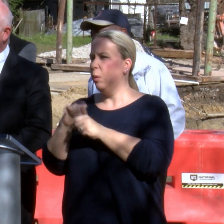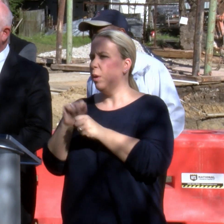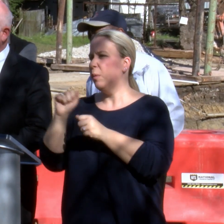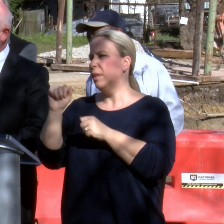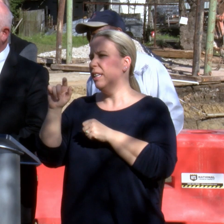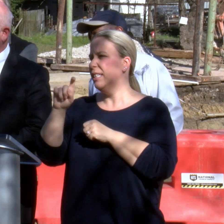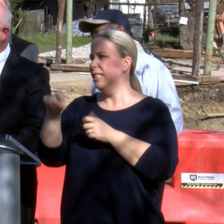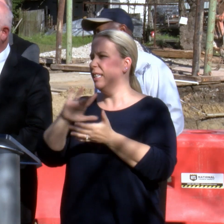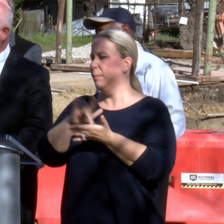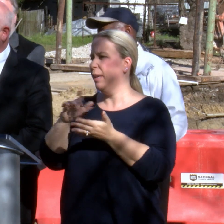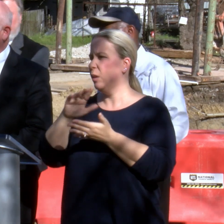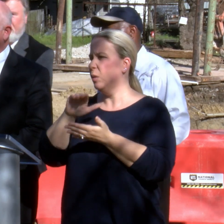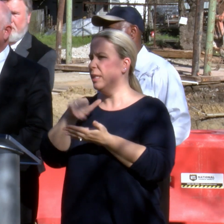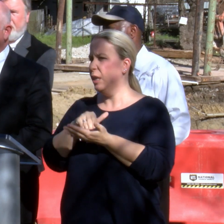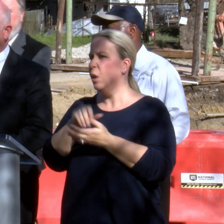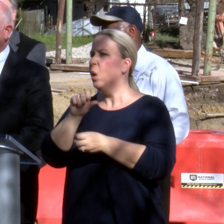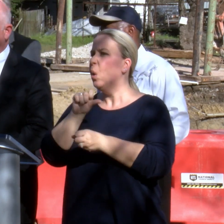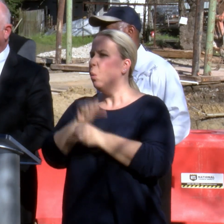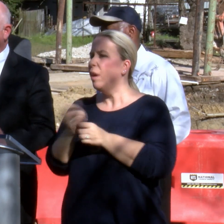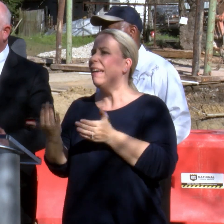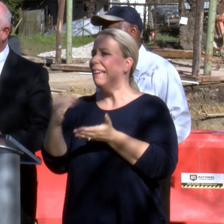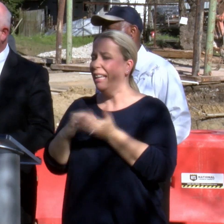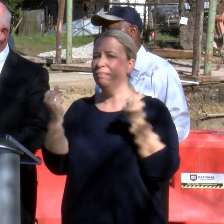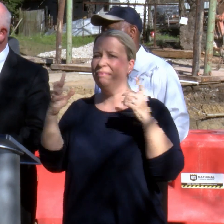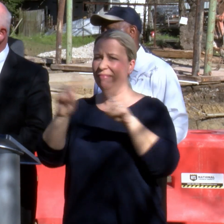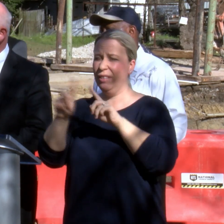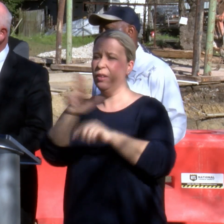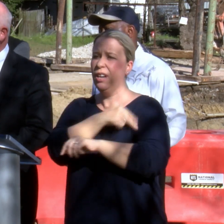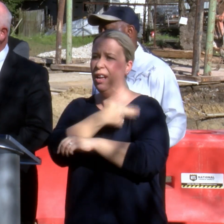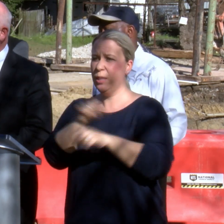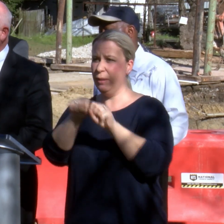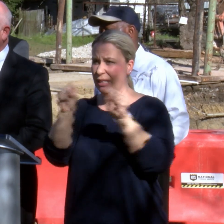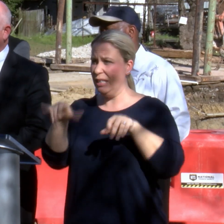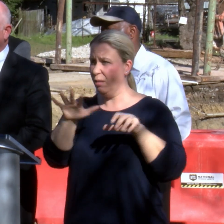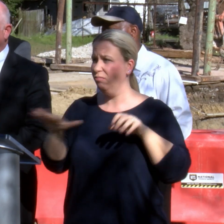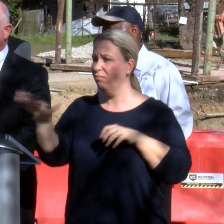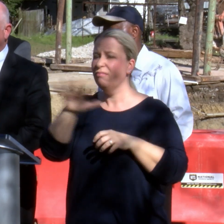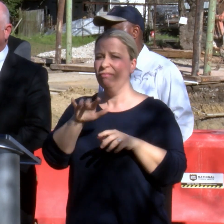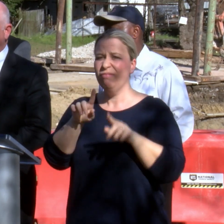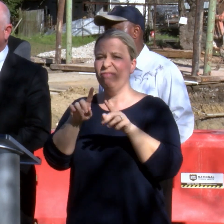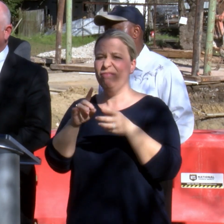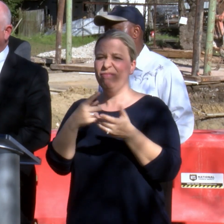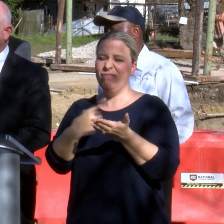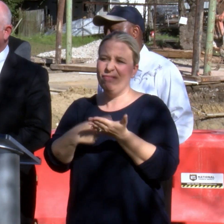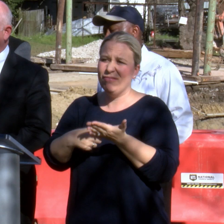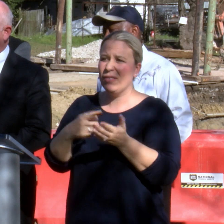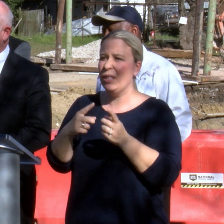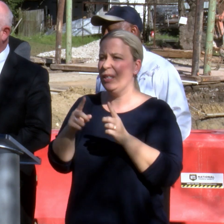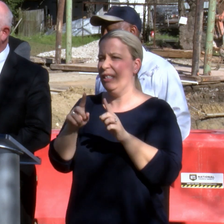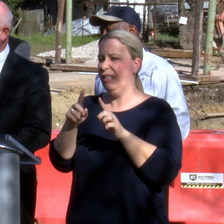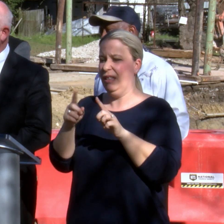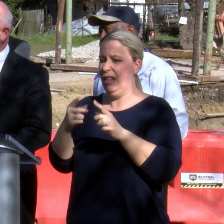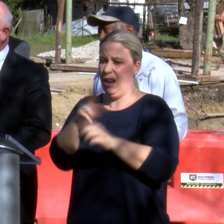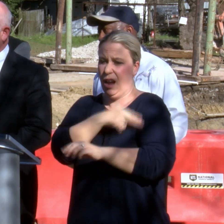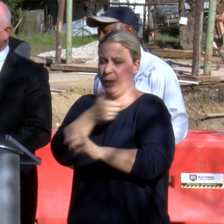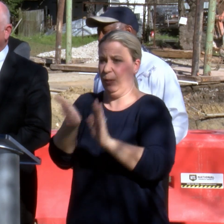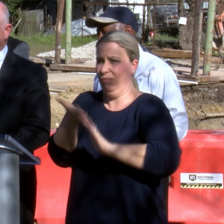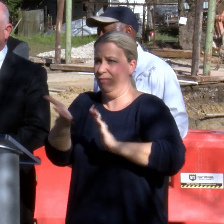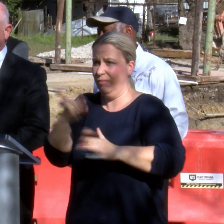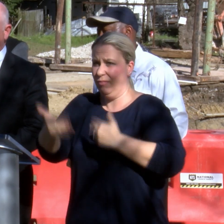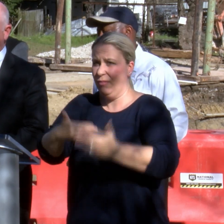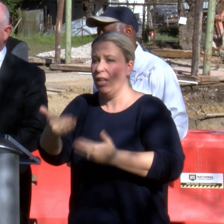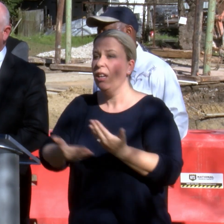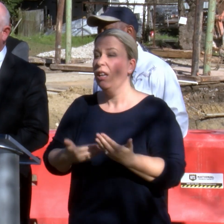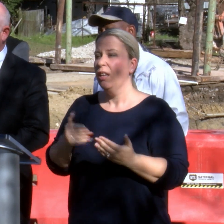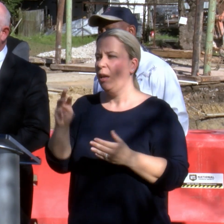Center, and we met yet again with multiple hospital systems and to go over the special nuances of hospital operations. And as the